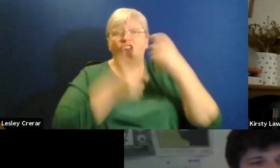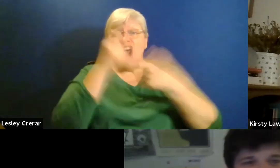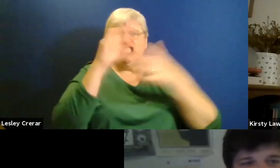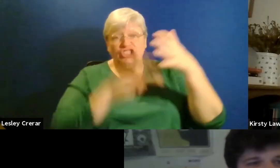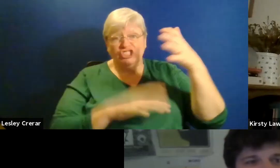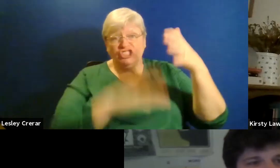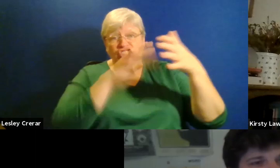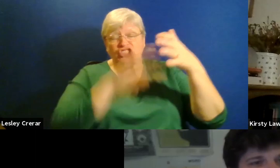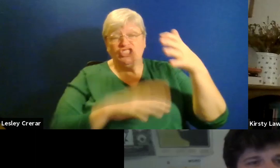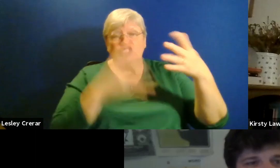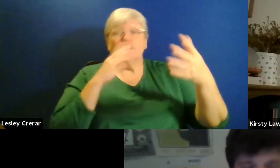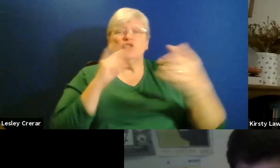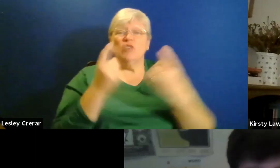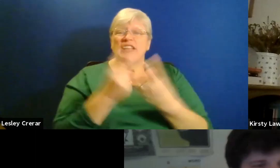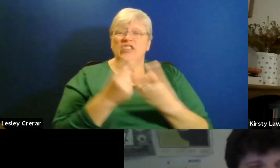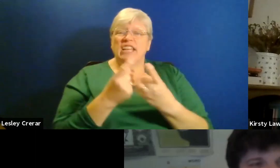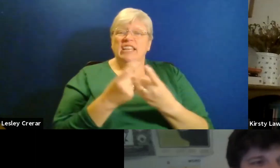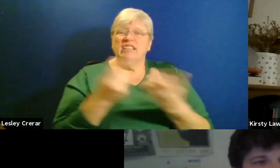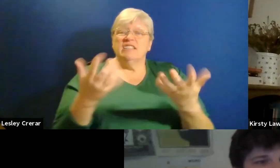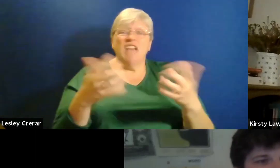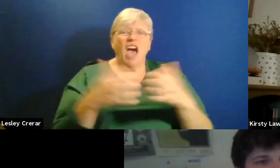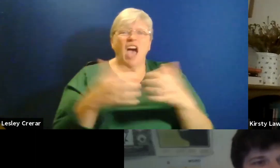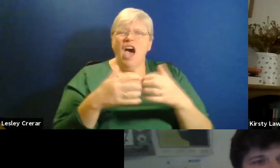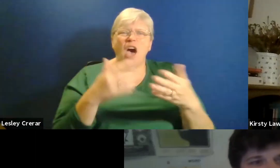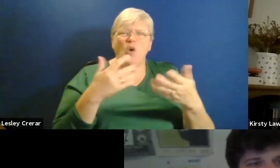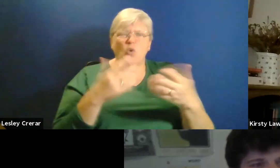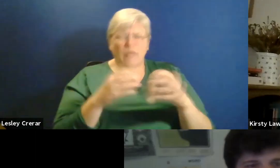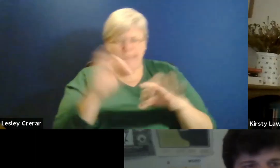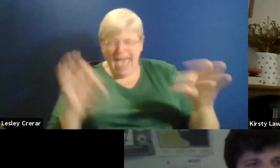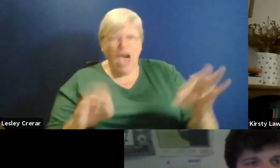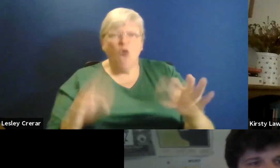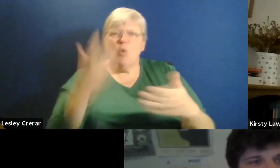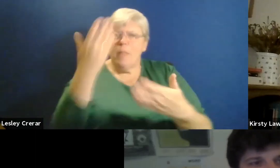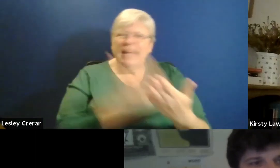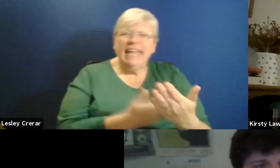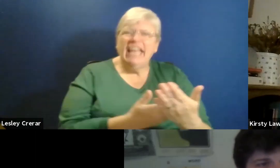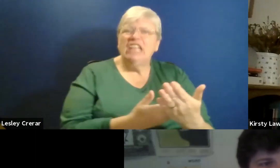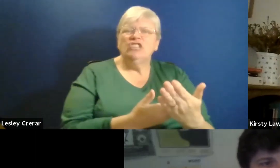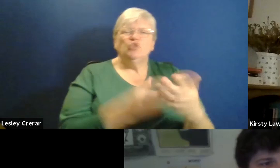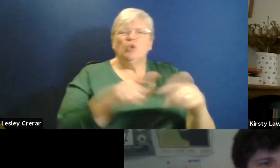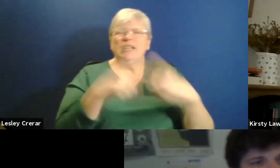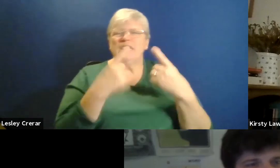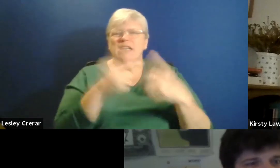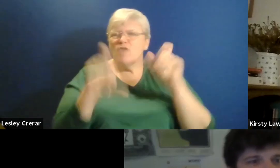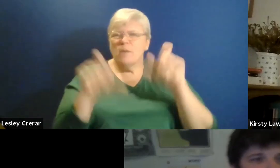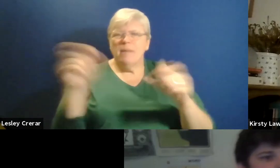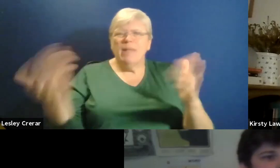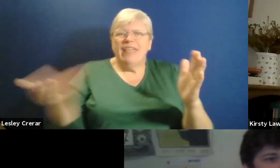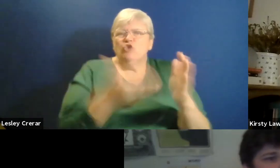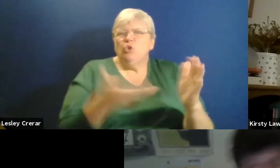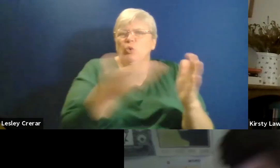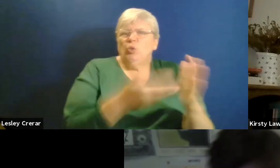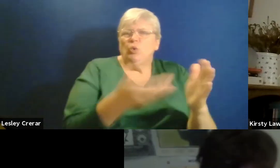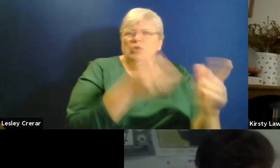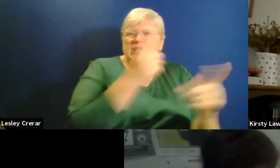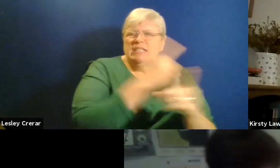things in terms of how text was laid out on the page or how different people were introduced in terms of speaking. I